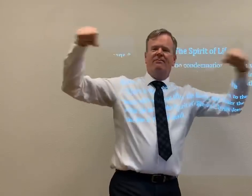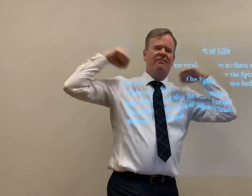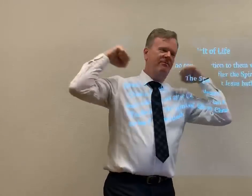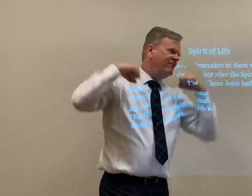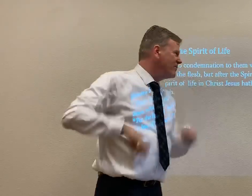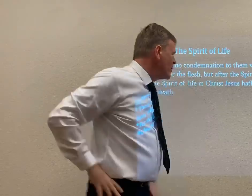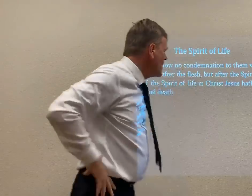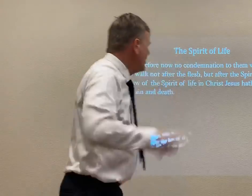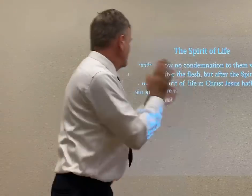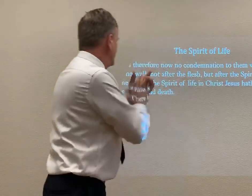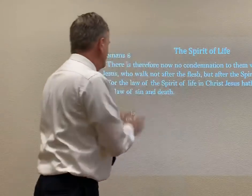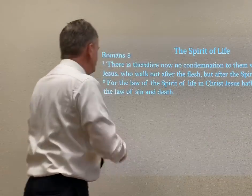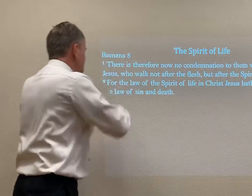Okay? Yeah.